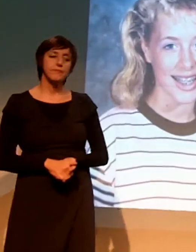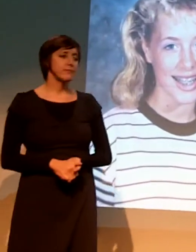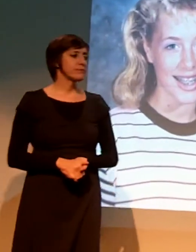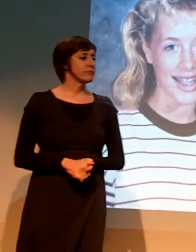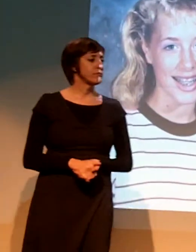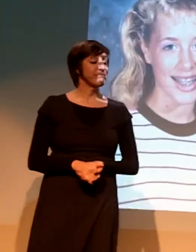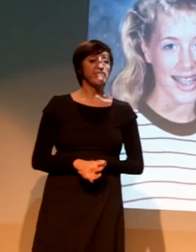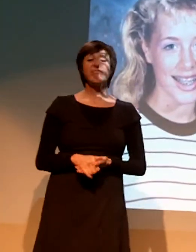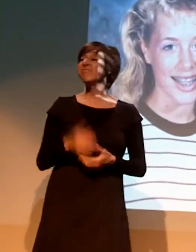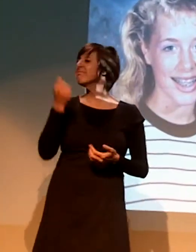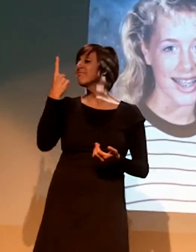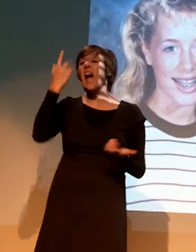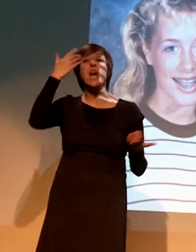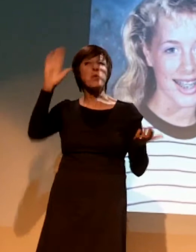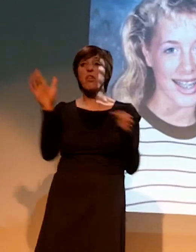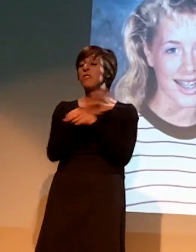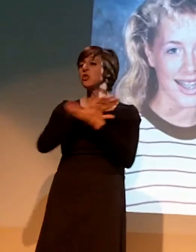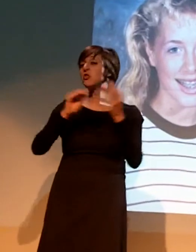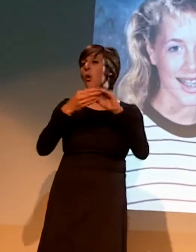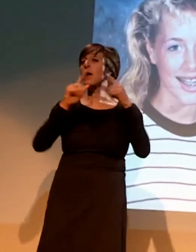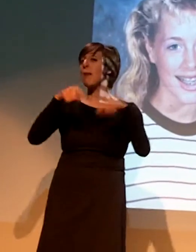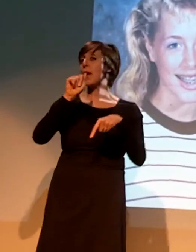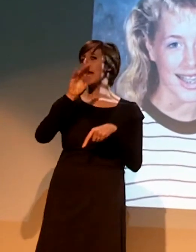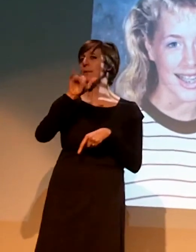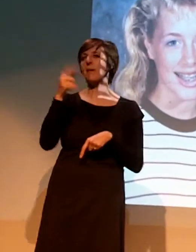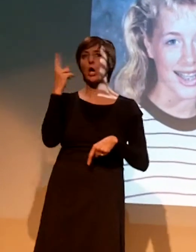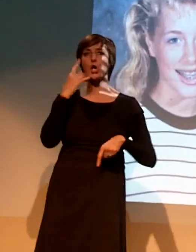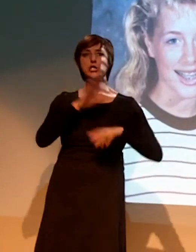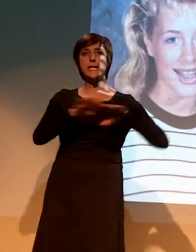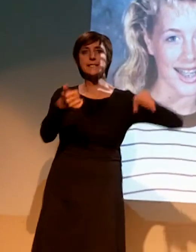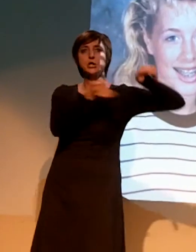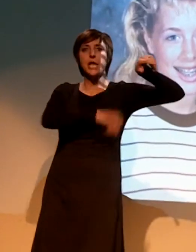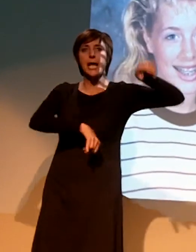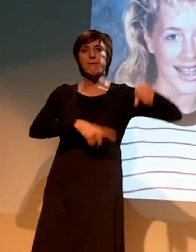I don't know the whole story about Amy, but I did hear she doesn't shave her armpits.